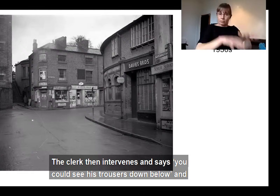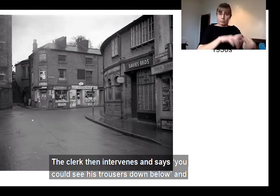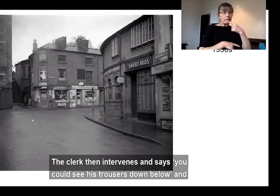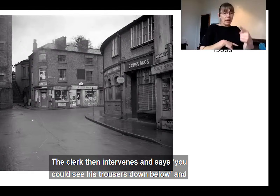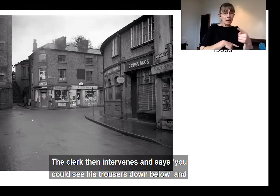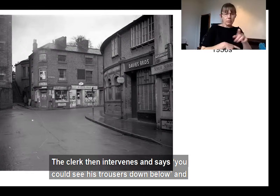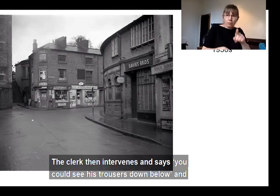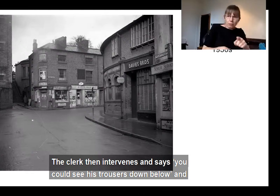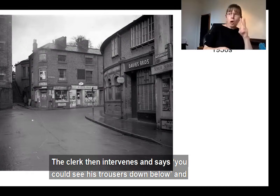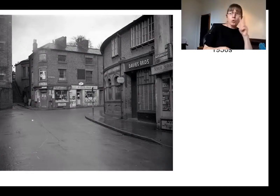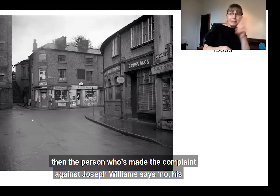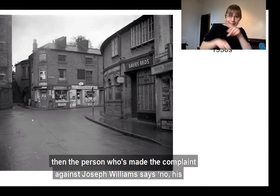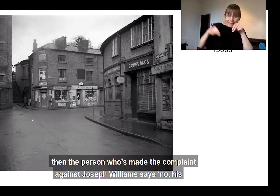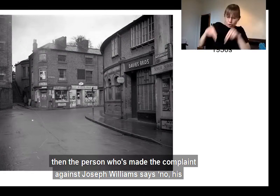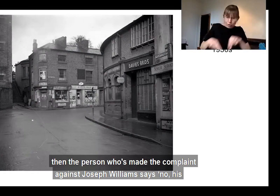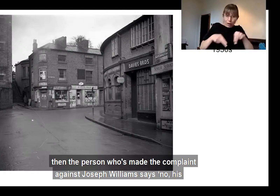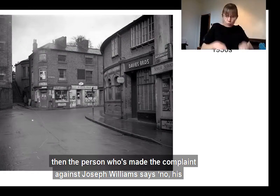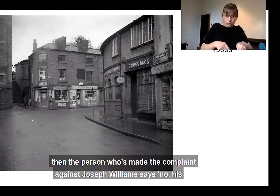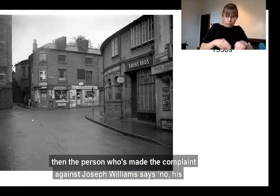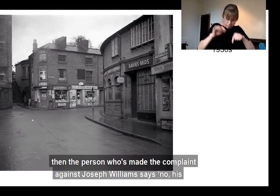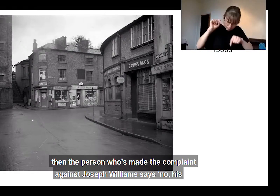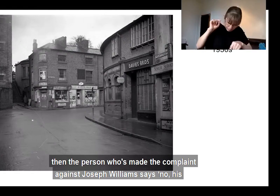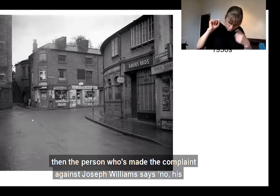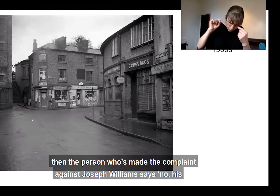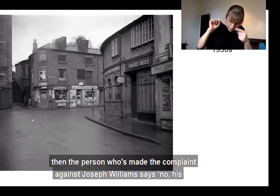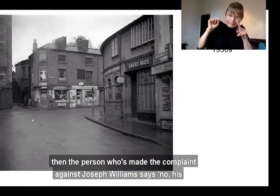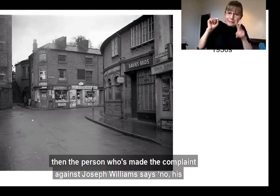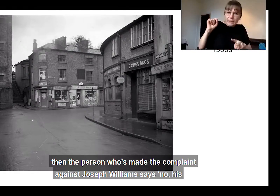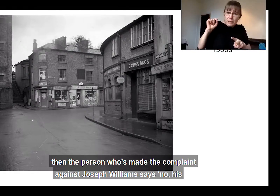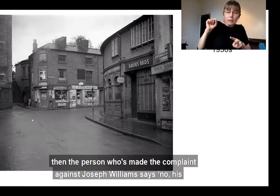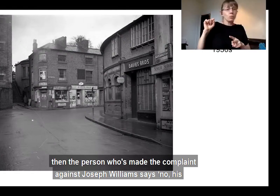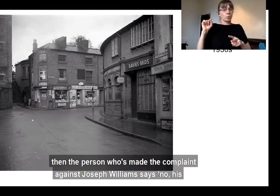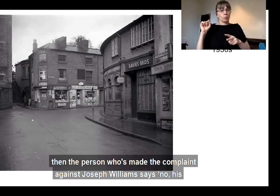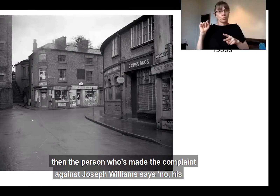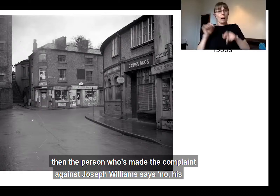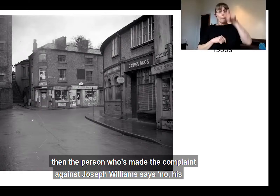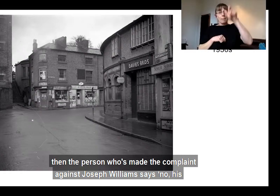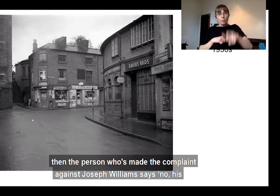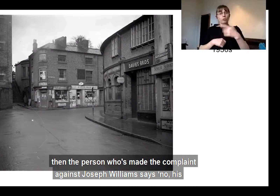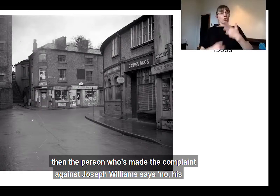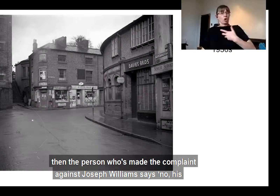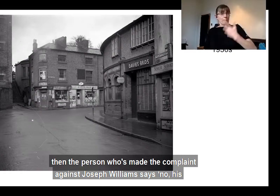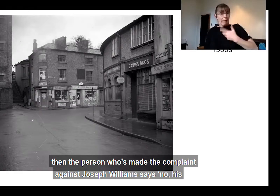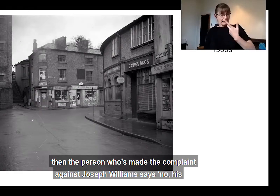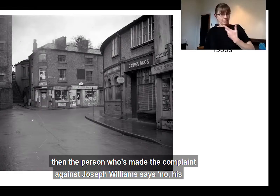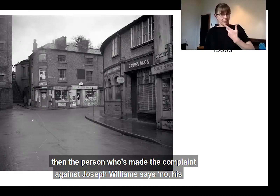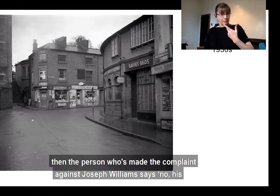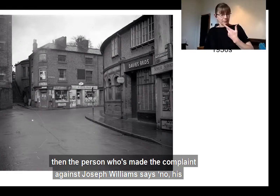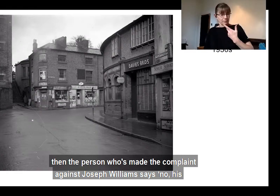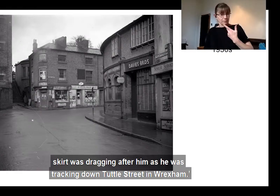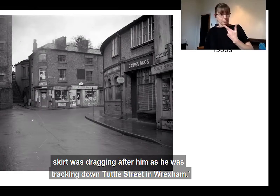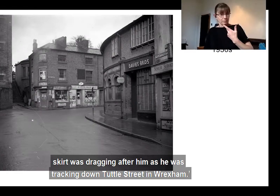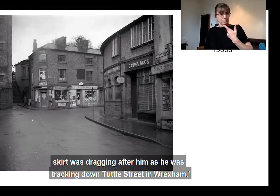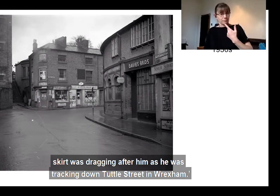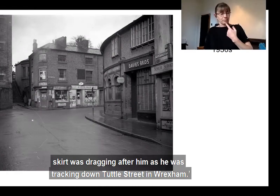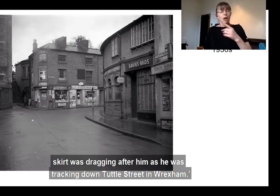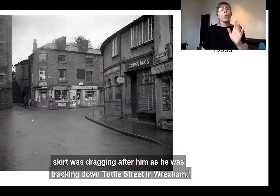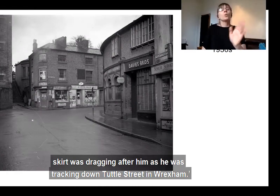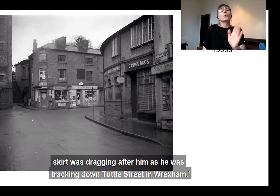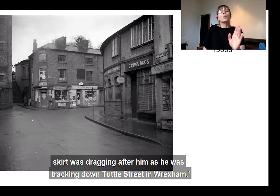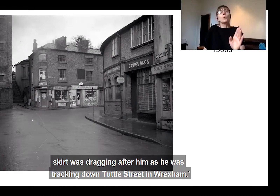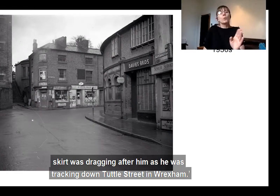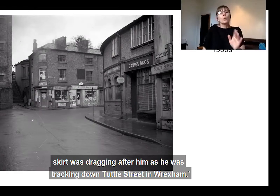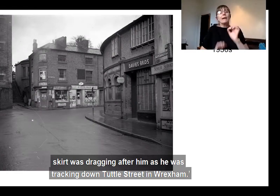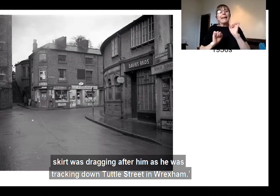could see his trousers down below? Oh, no. And then the person who's made the complaint against Joseph Williams says, no.